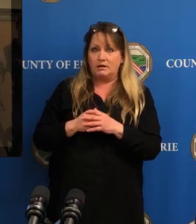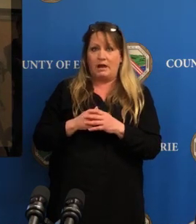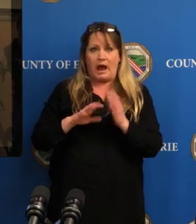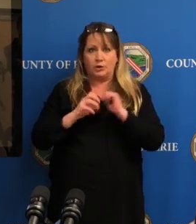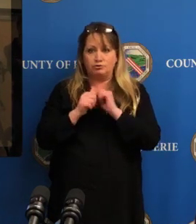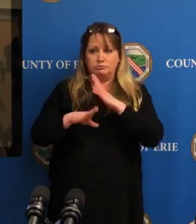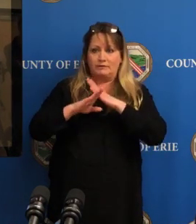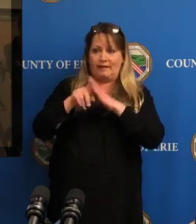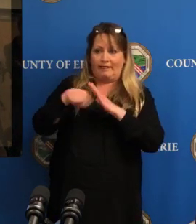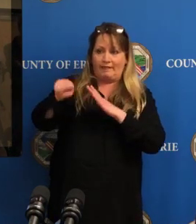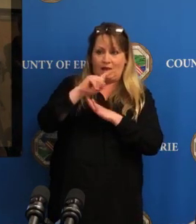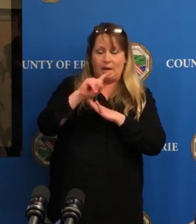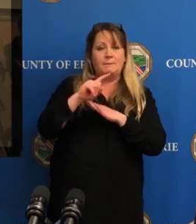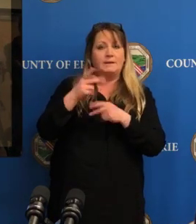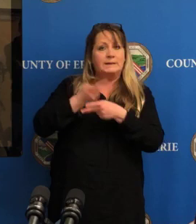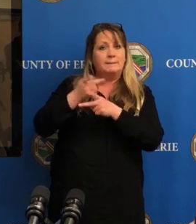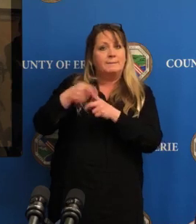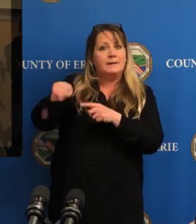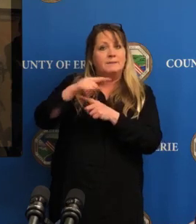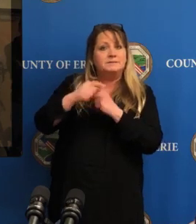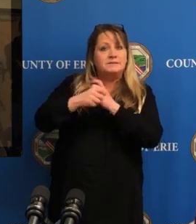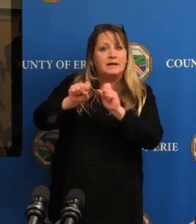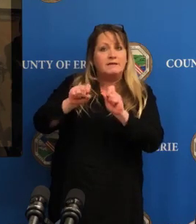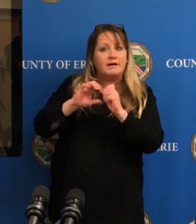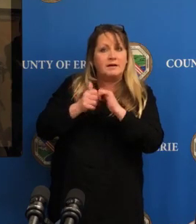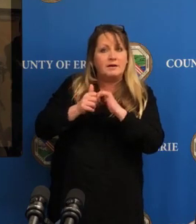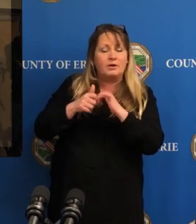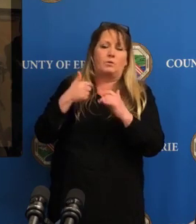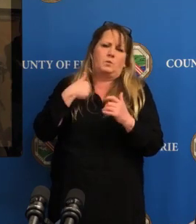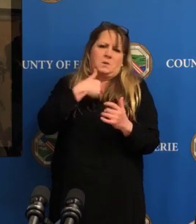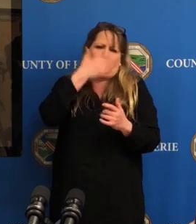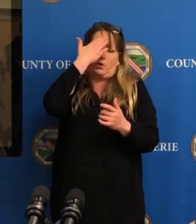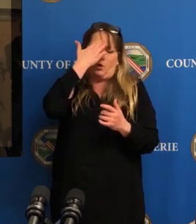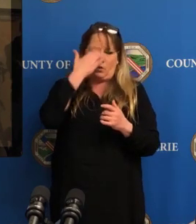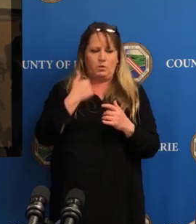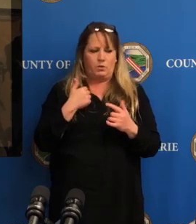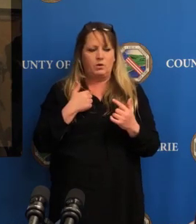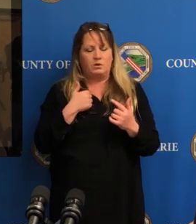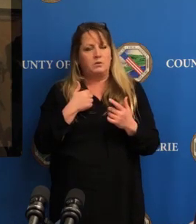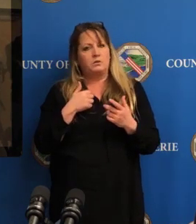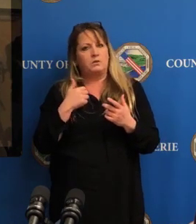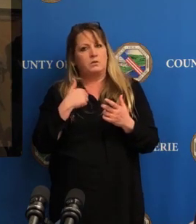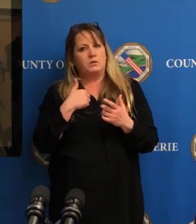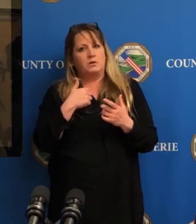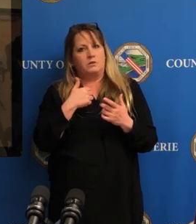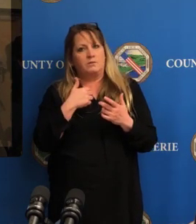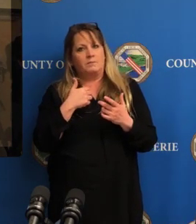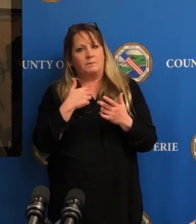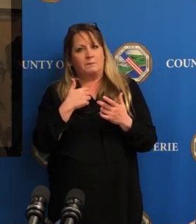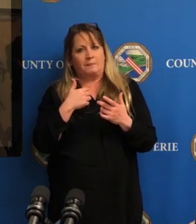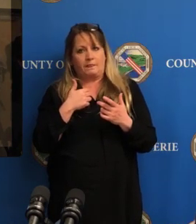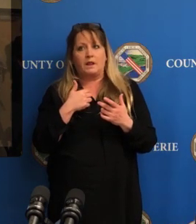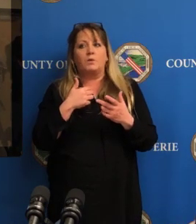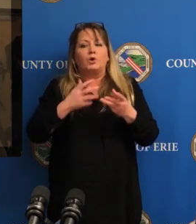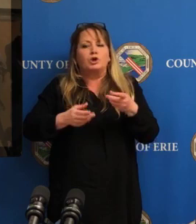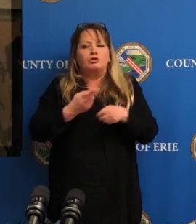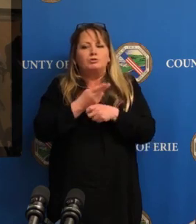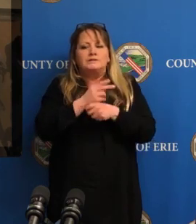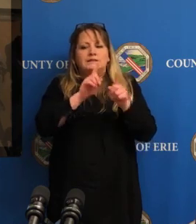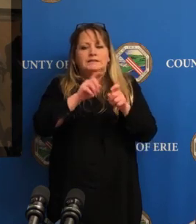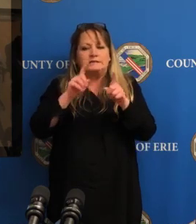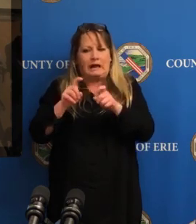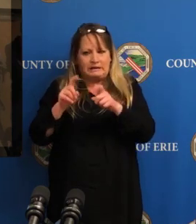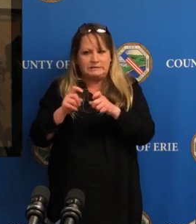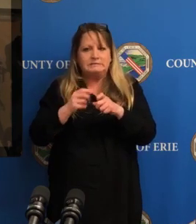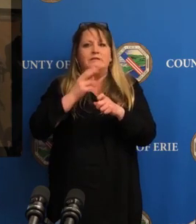So I think we have the information that we need, and it's being supplemented by testing people who